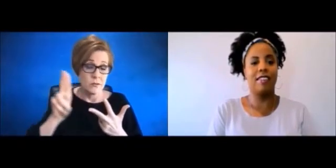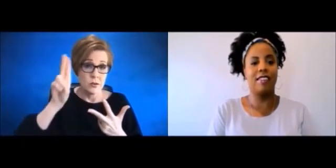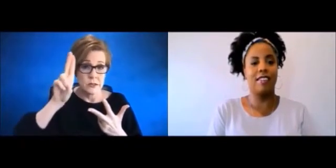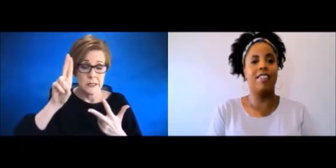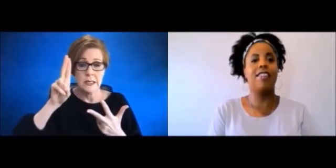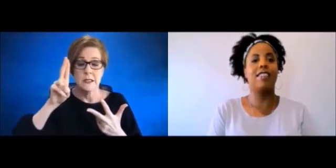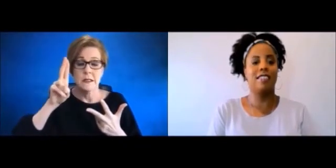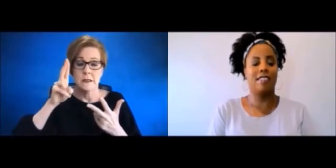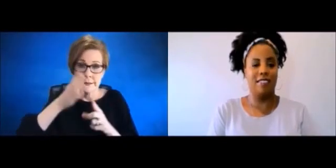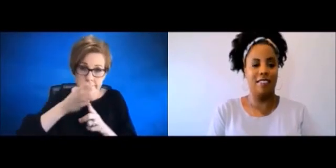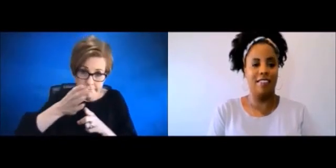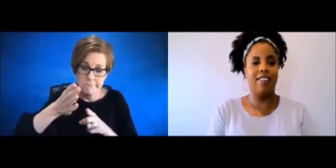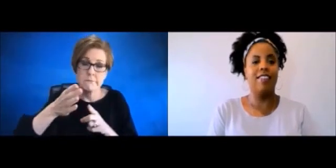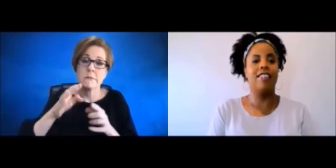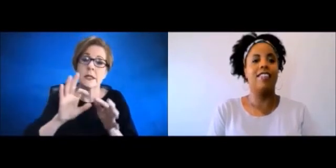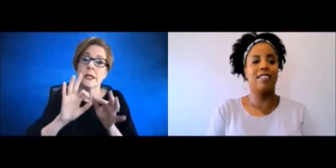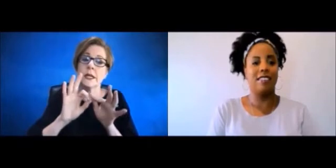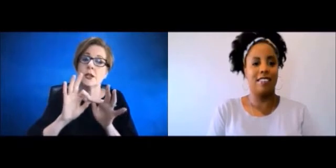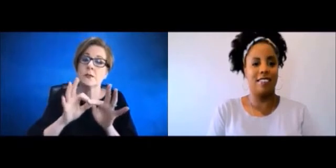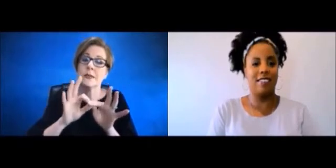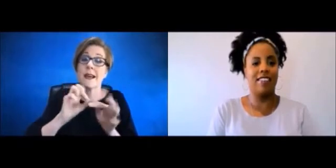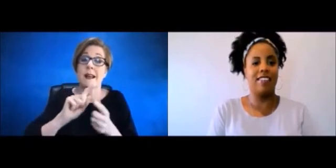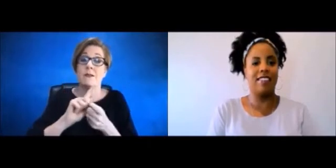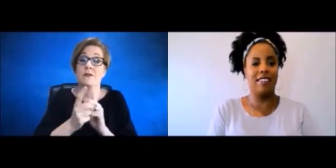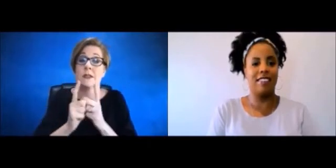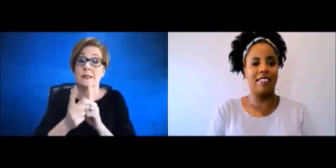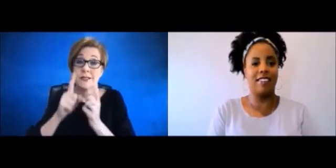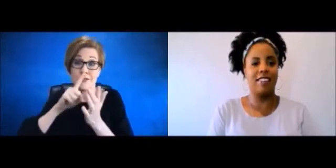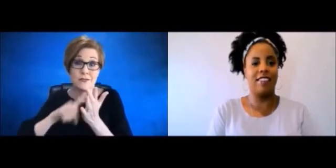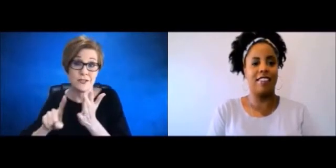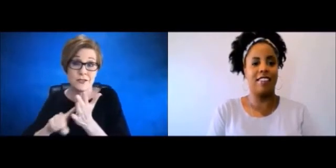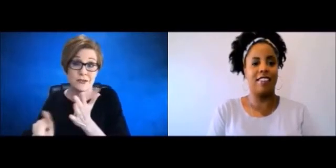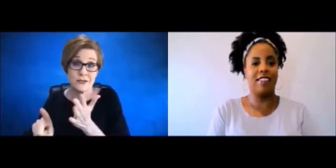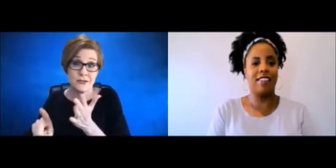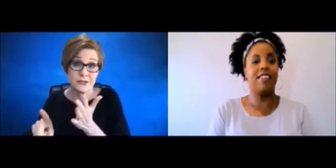Gallaudet University studying interpretation and translation research.